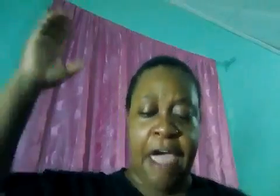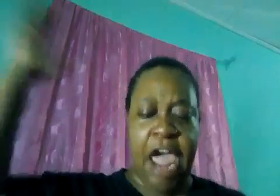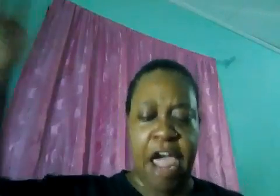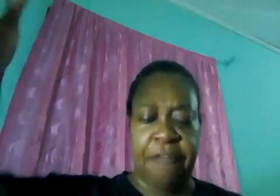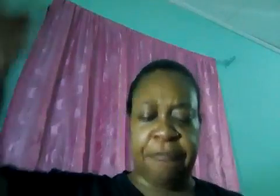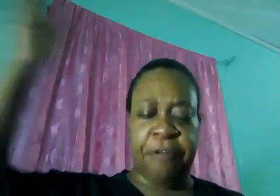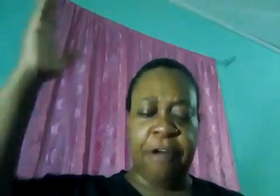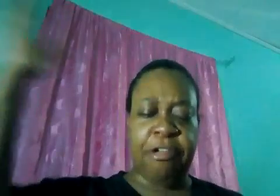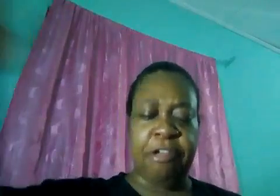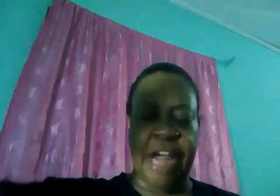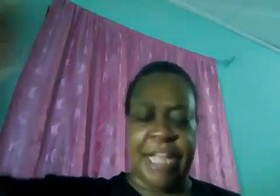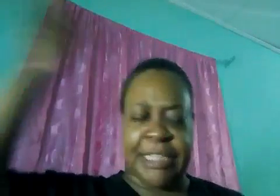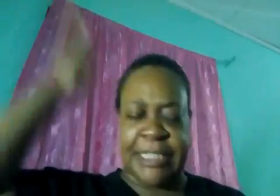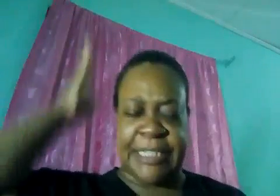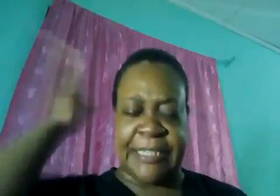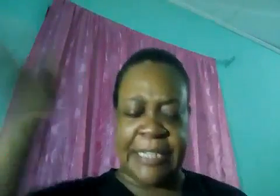every Red Sea